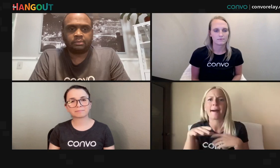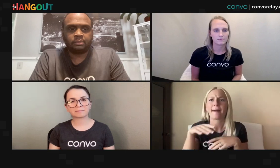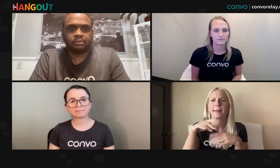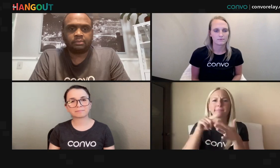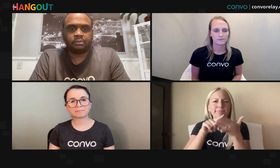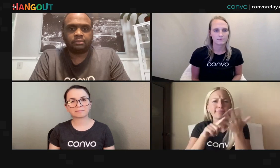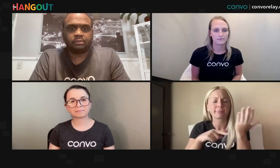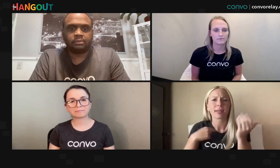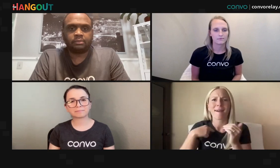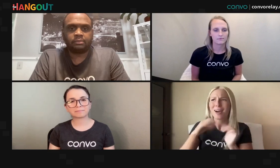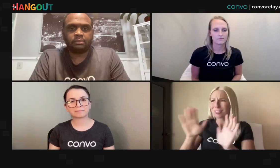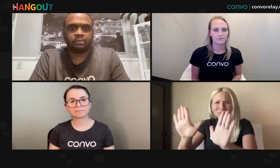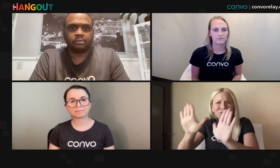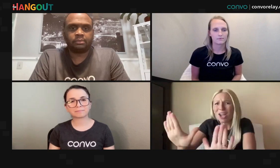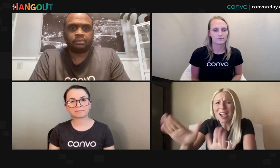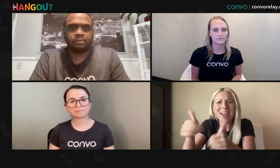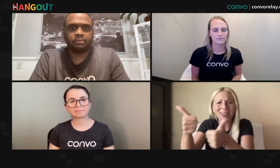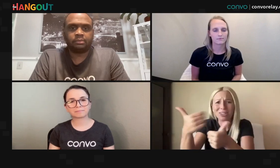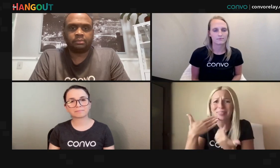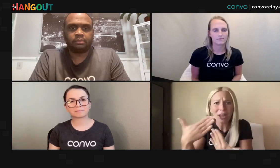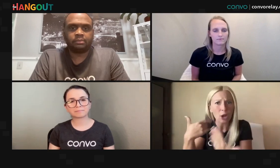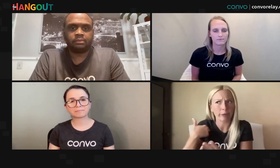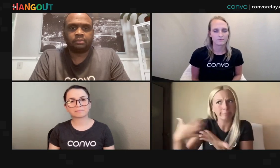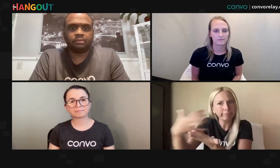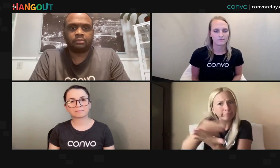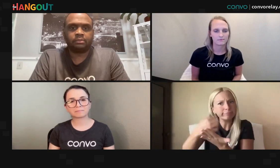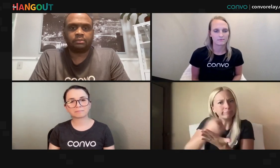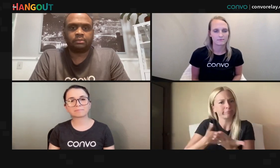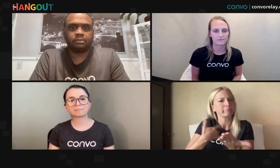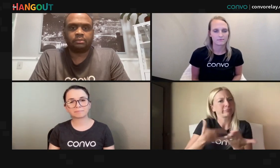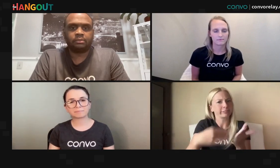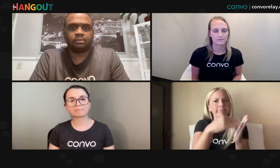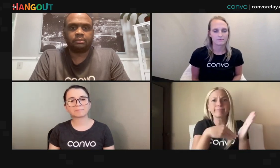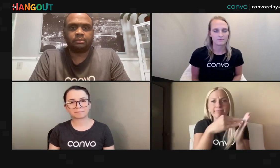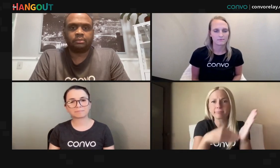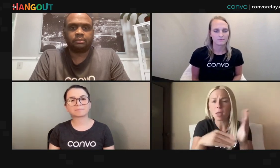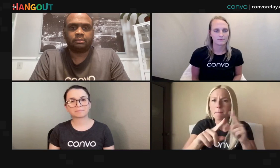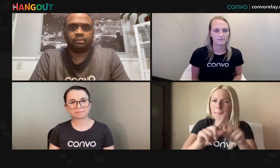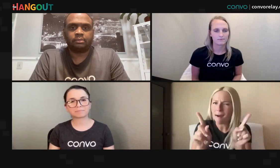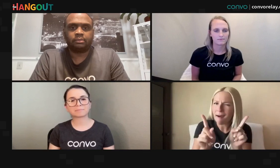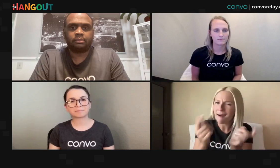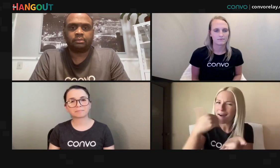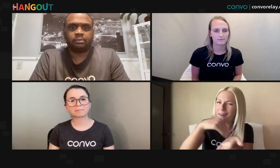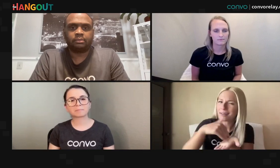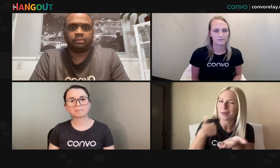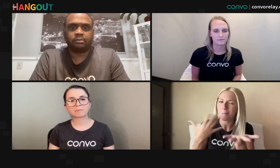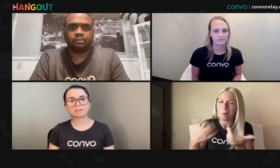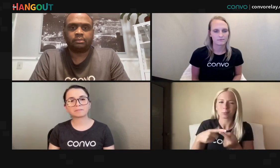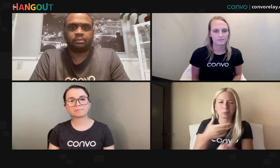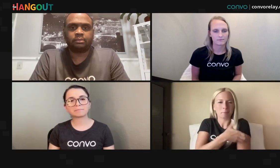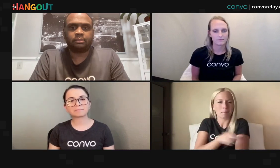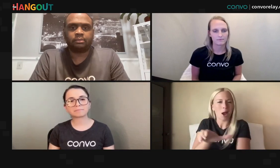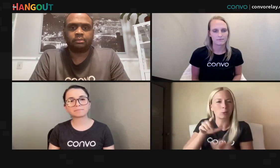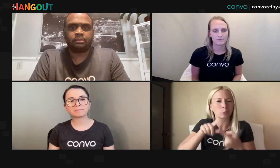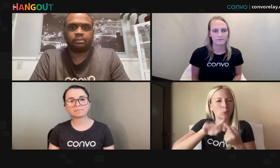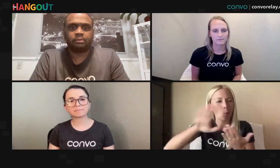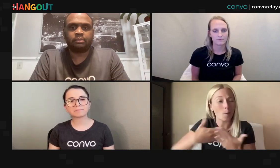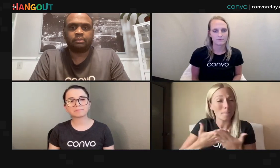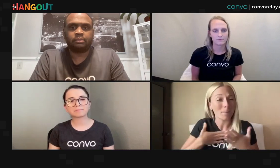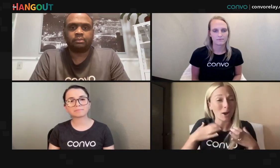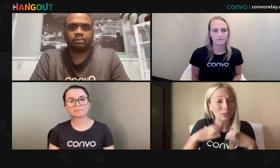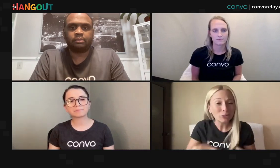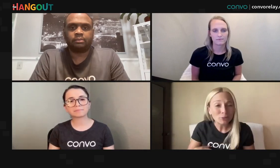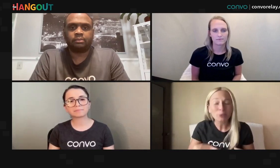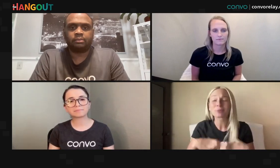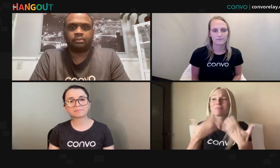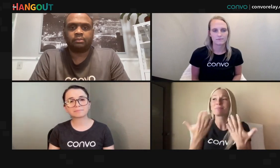want to pass on my concerns, my feedback. And we think that's great. We definitely want to collect all of that information,